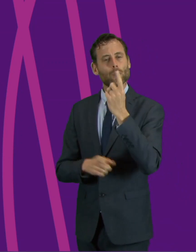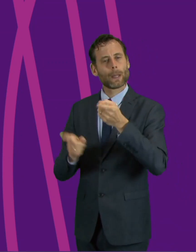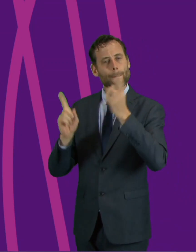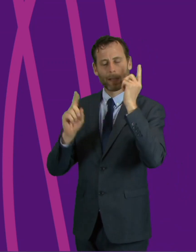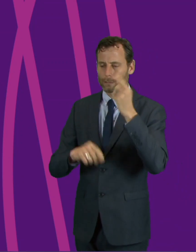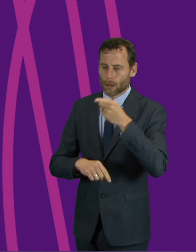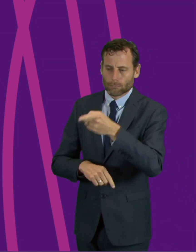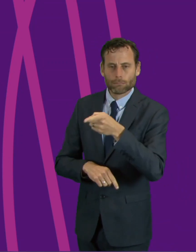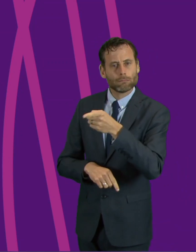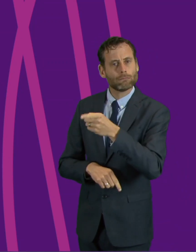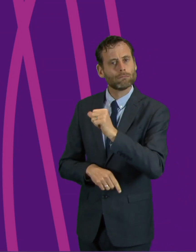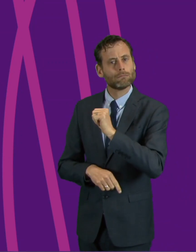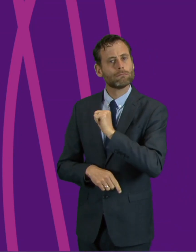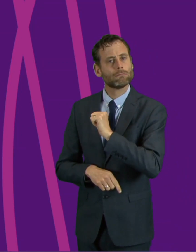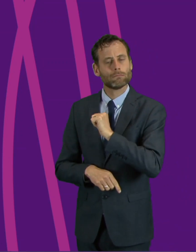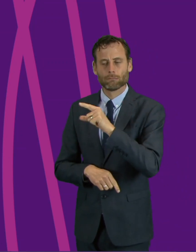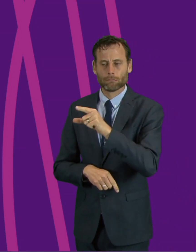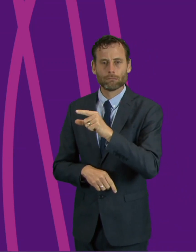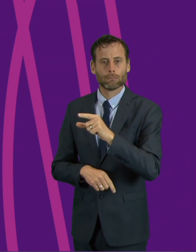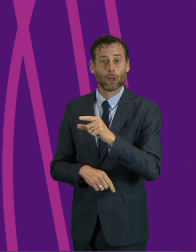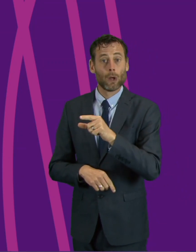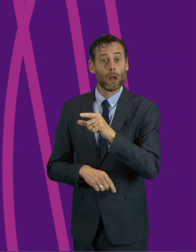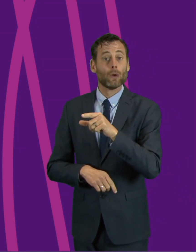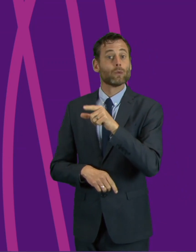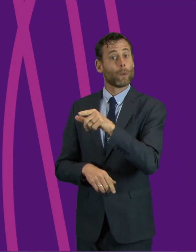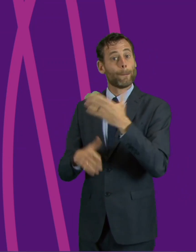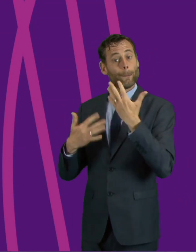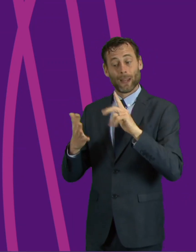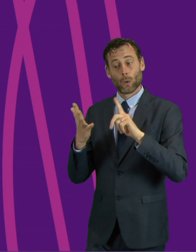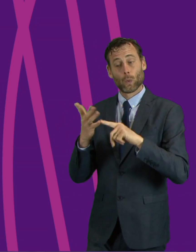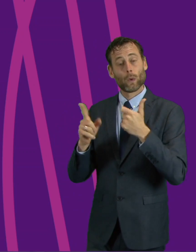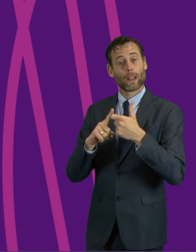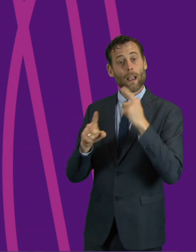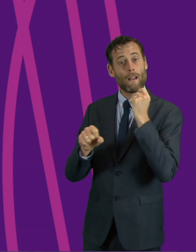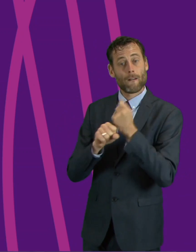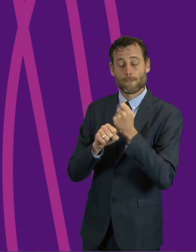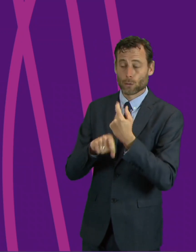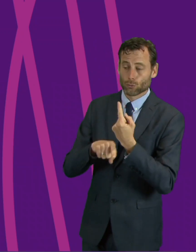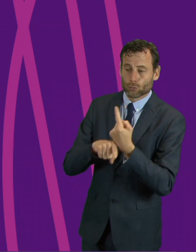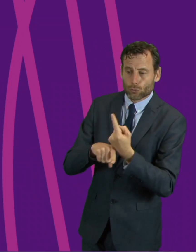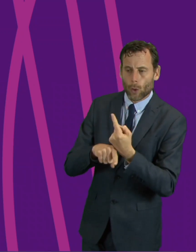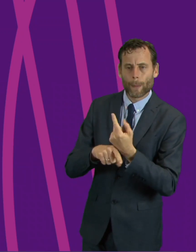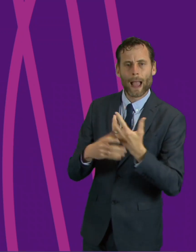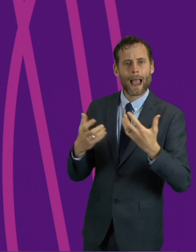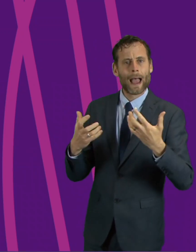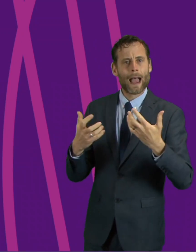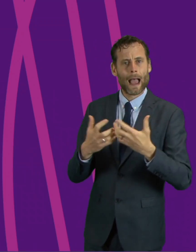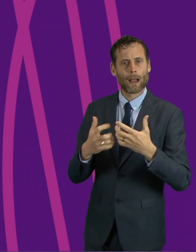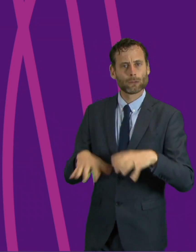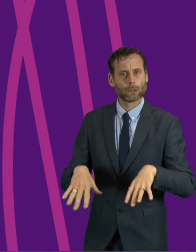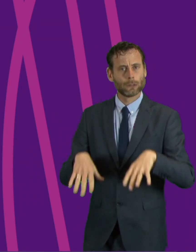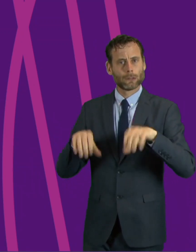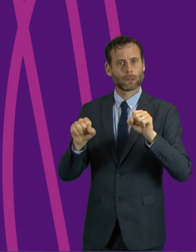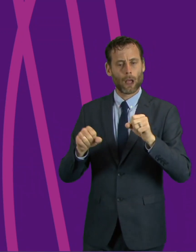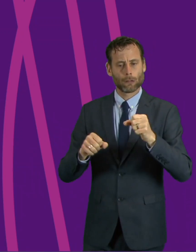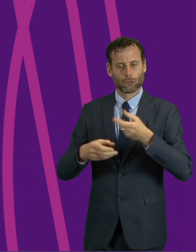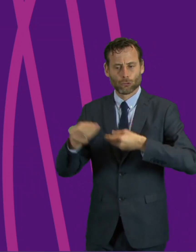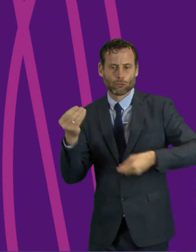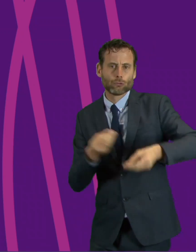what engagement her government has had with the UK Government regarding the commencement of trade talks with the US this